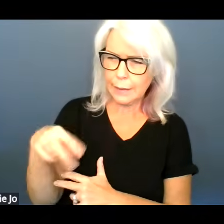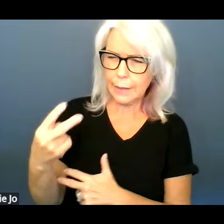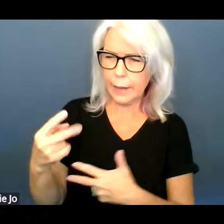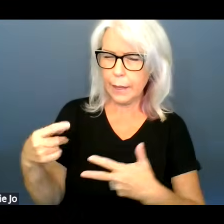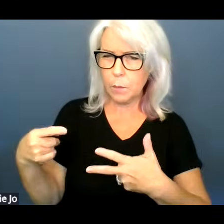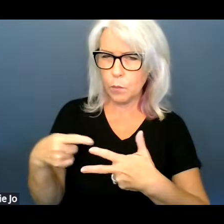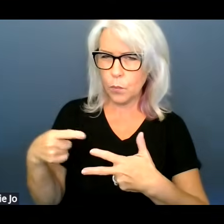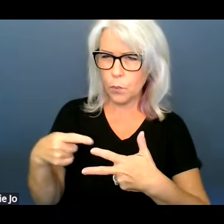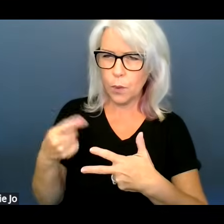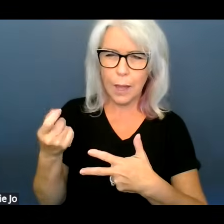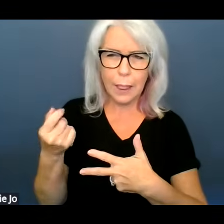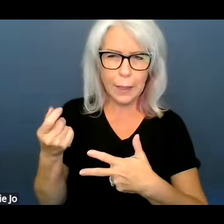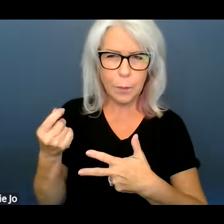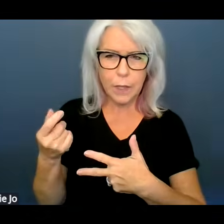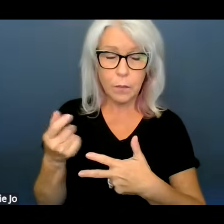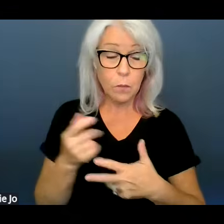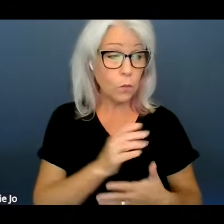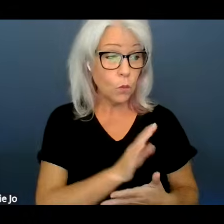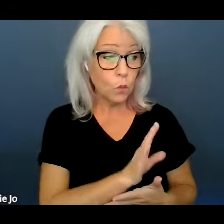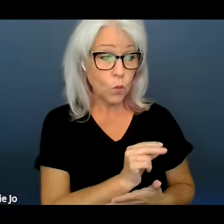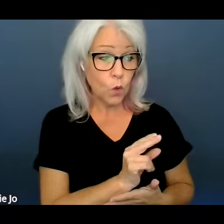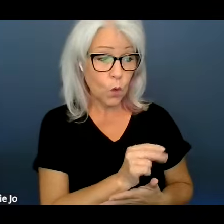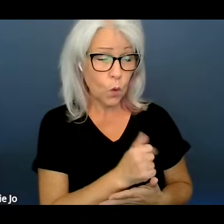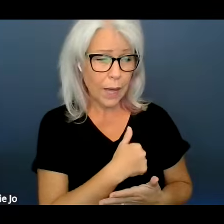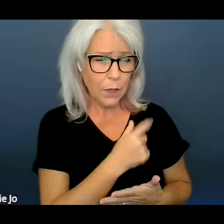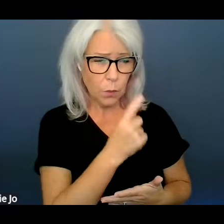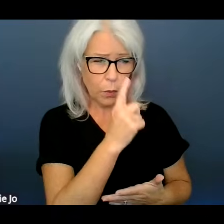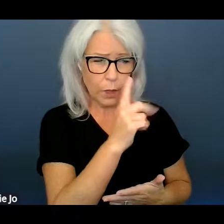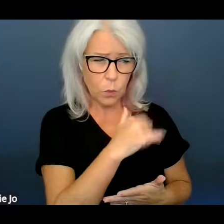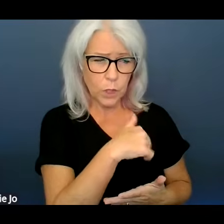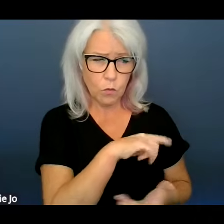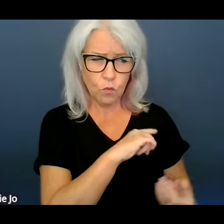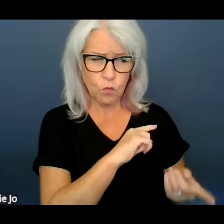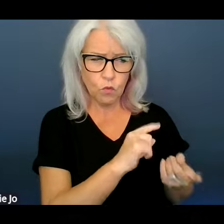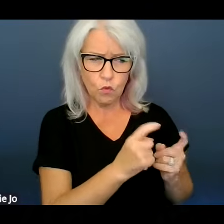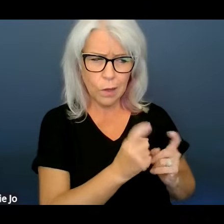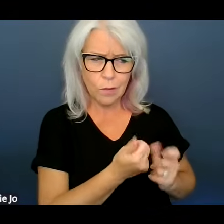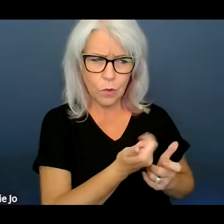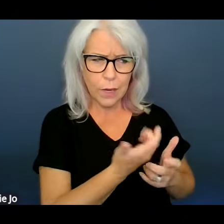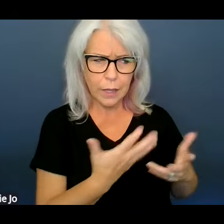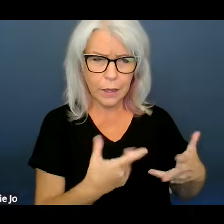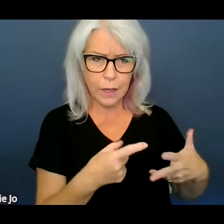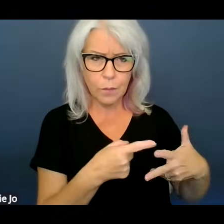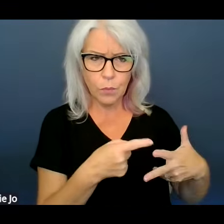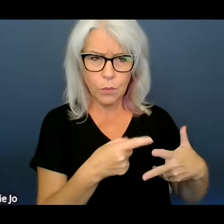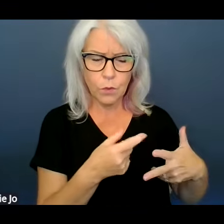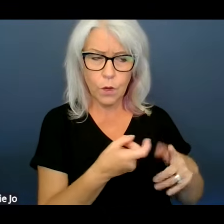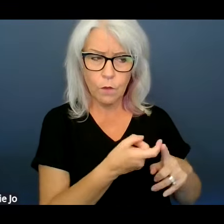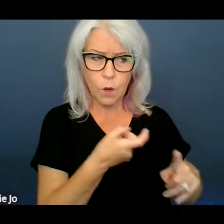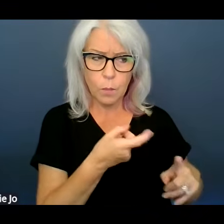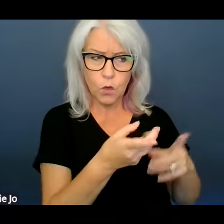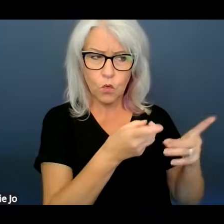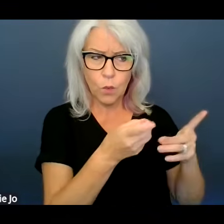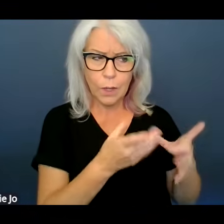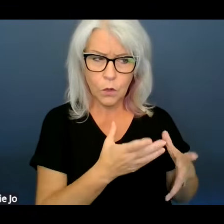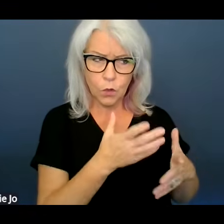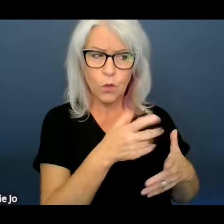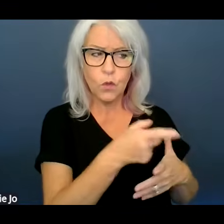regulating. I don't believe I've made any changes You to haven't the, changed anything there. Okay. to the director's bullet points.